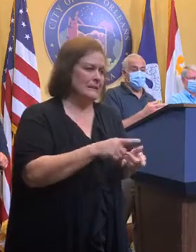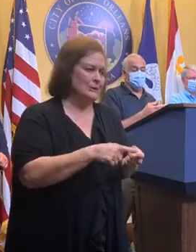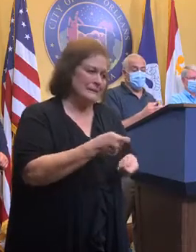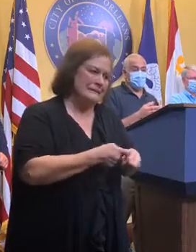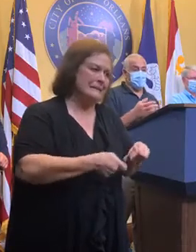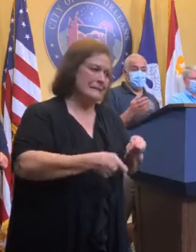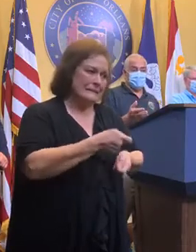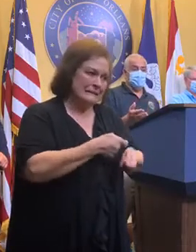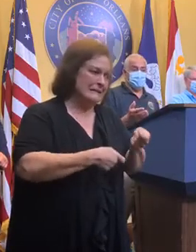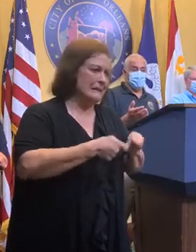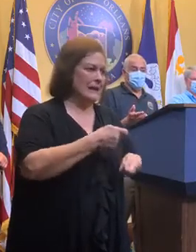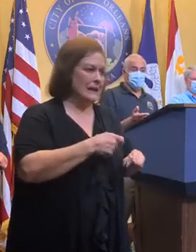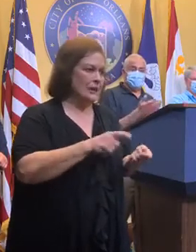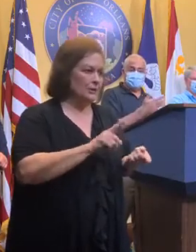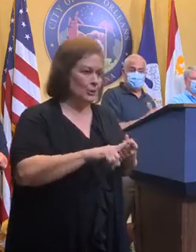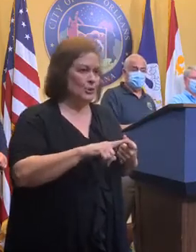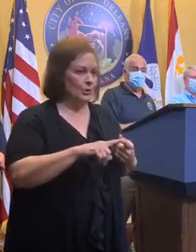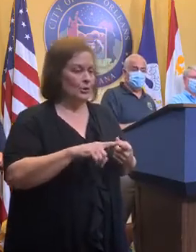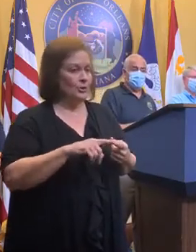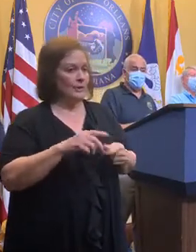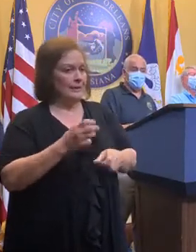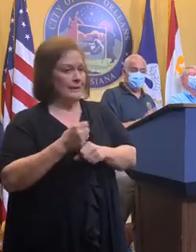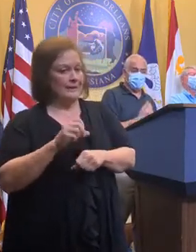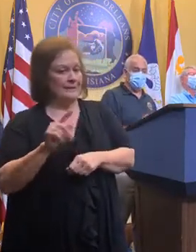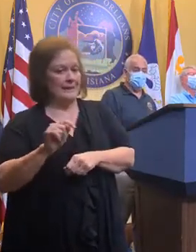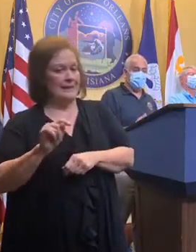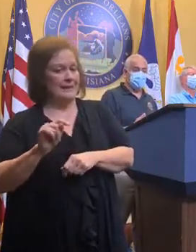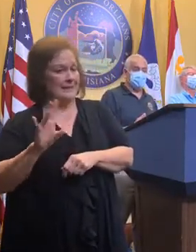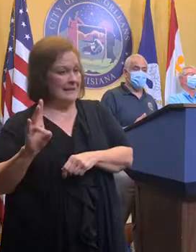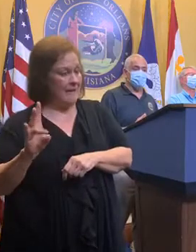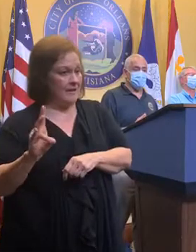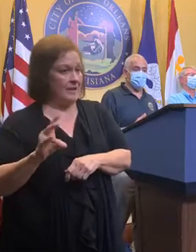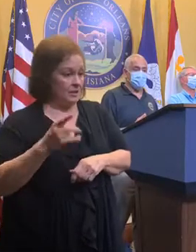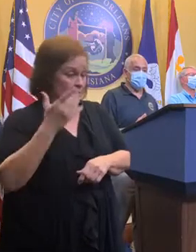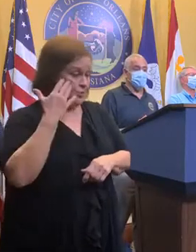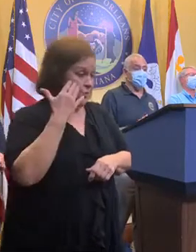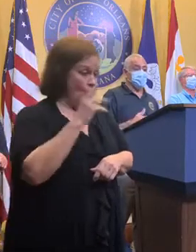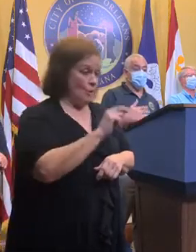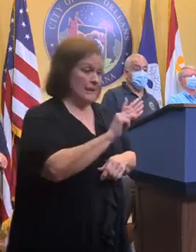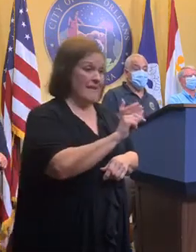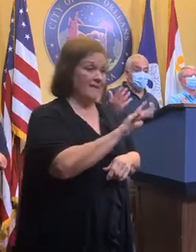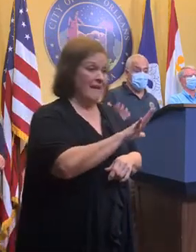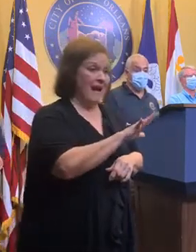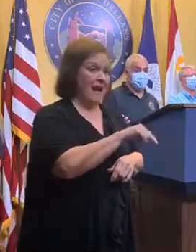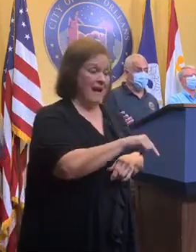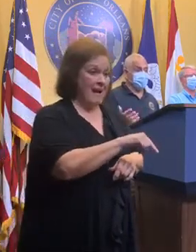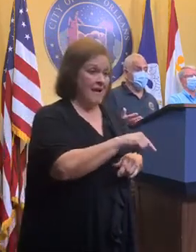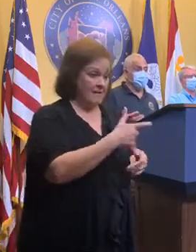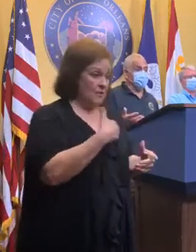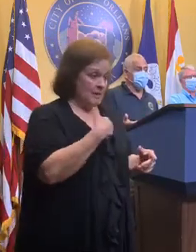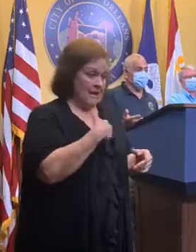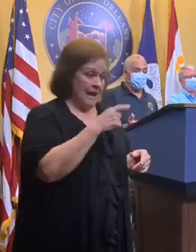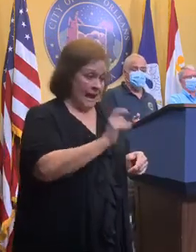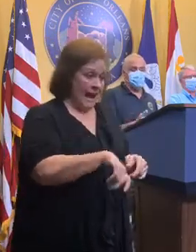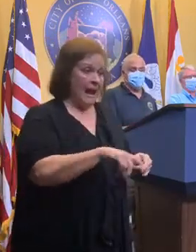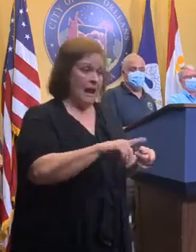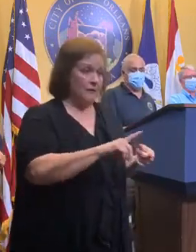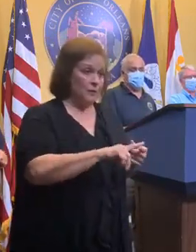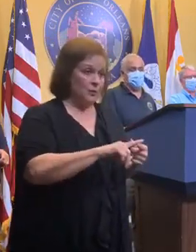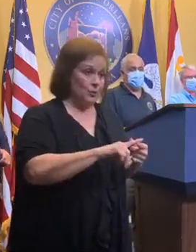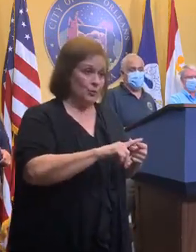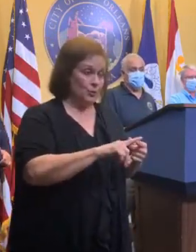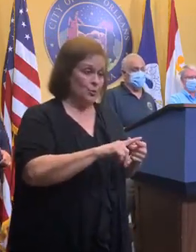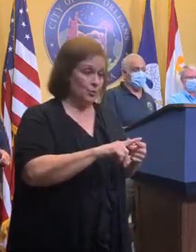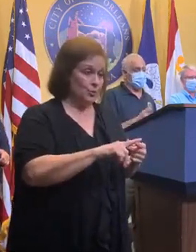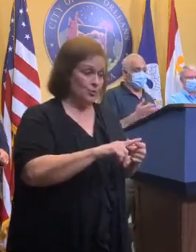in place. As many of you know, T5, we're working hard to bring that back temporarily because we have to, not because we like to